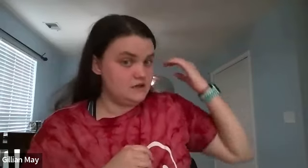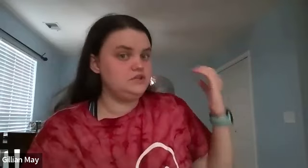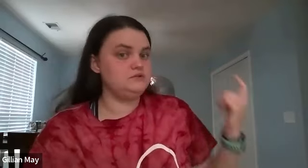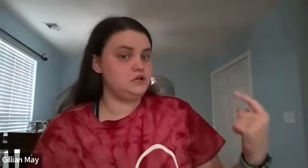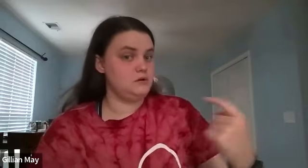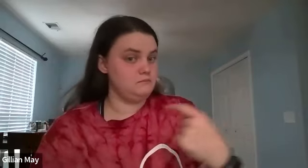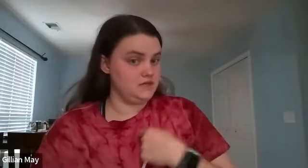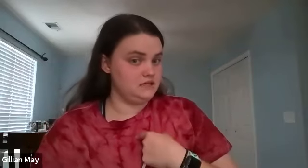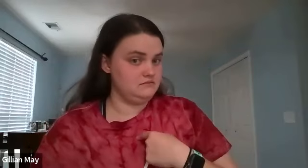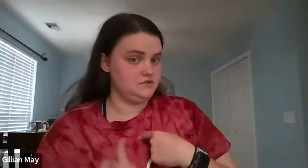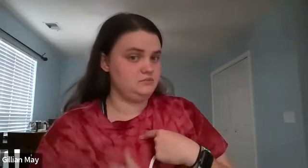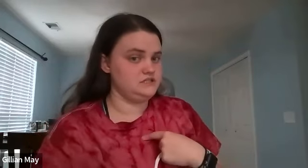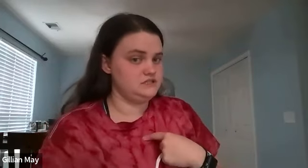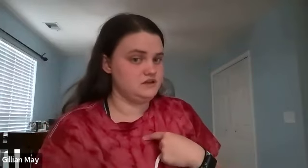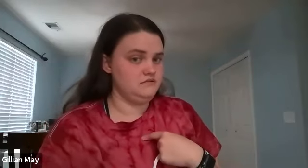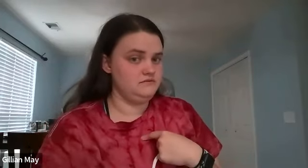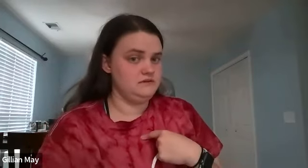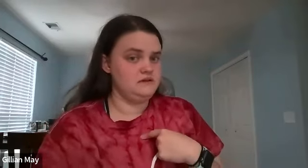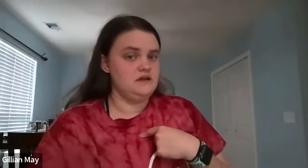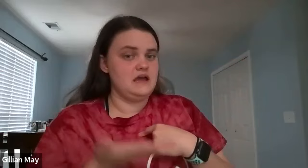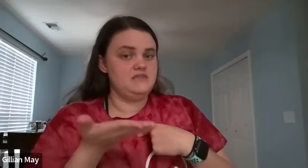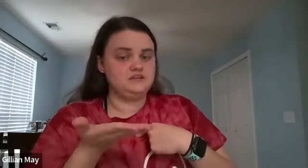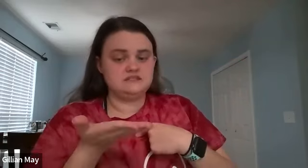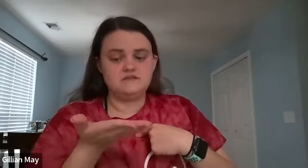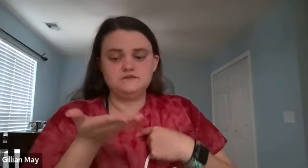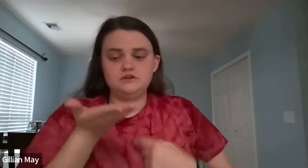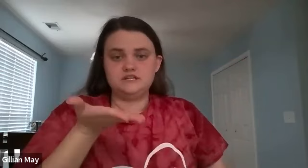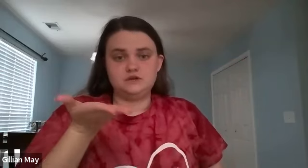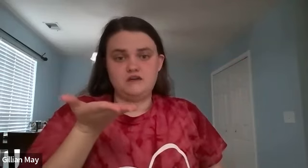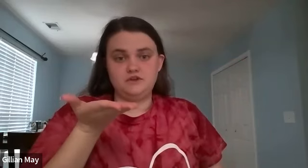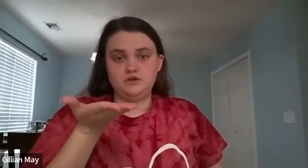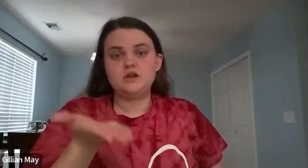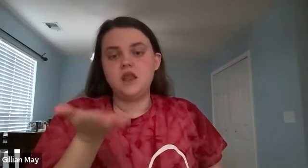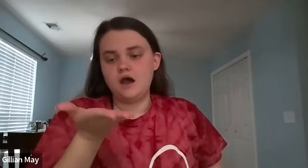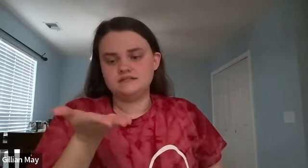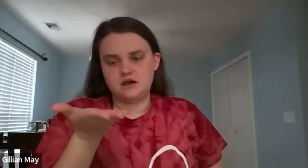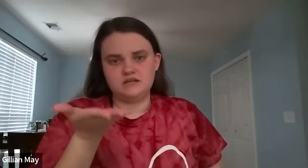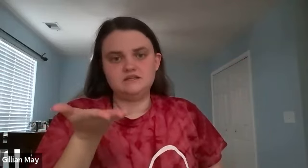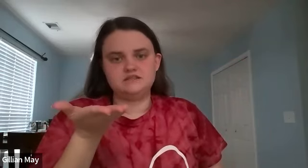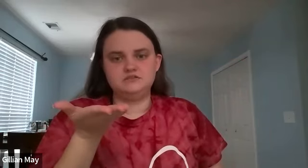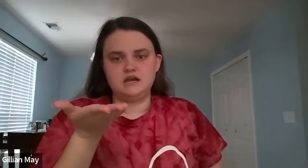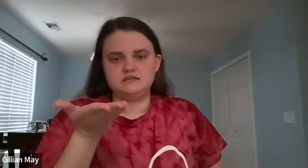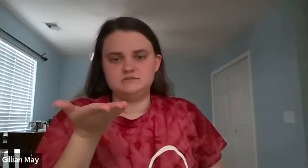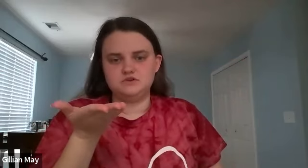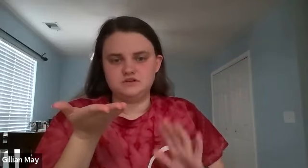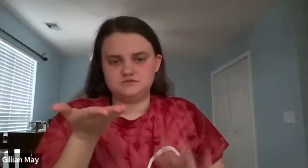you would go me, you point to yourself, and then the sign for learn is you have your non-dominant. So you guys, as most of y'all's